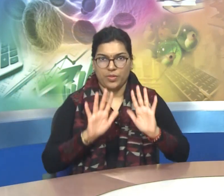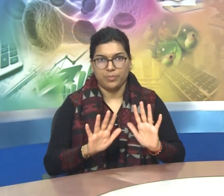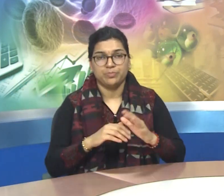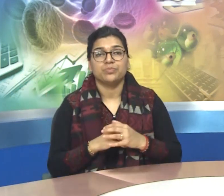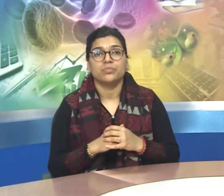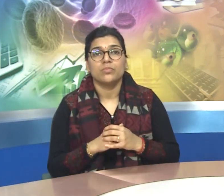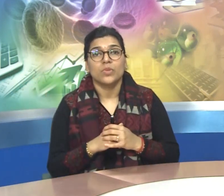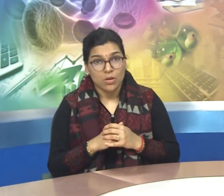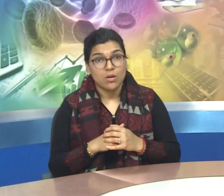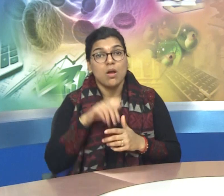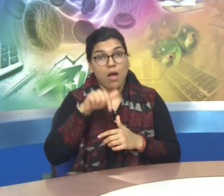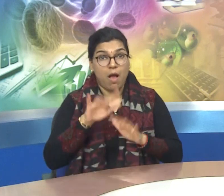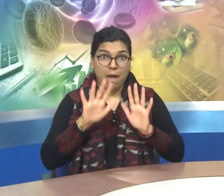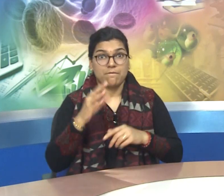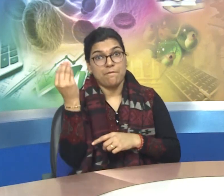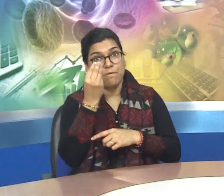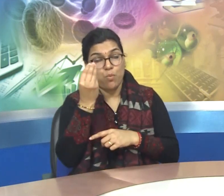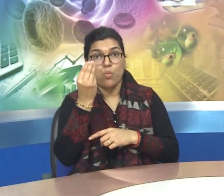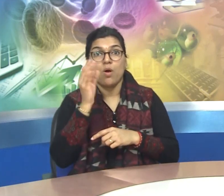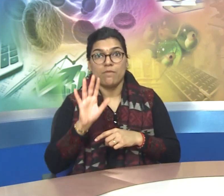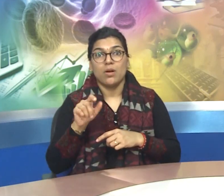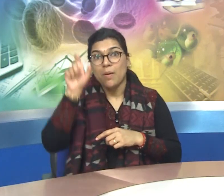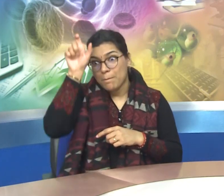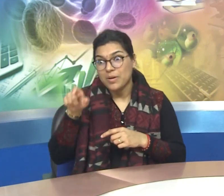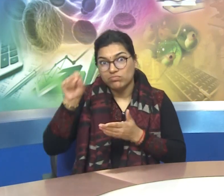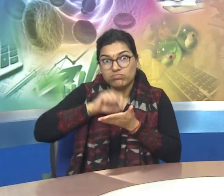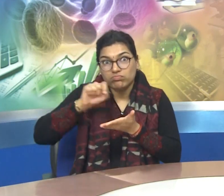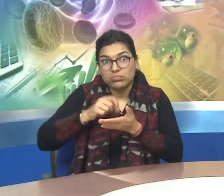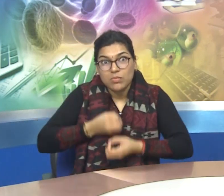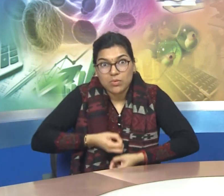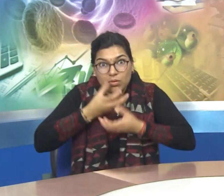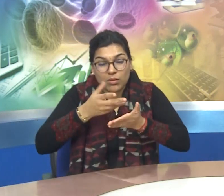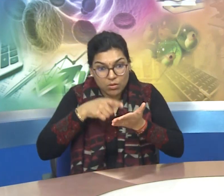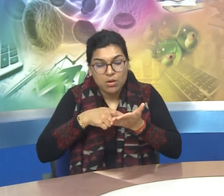Some biographical sources deal with living persons only.